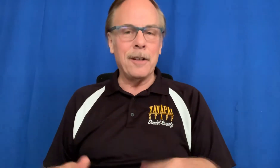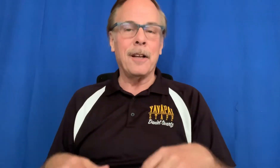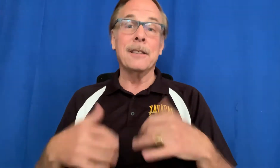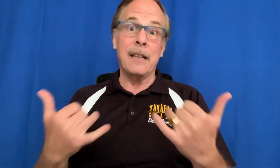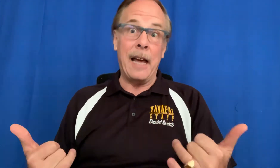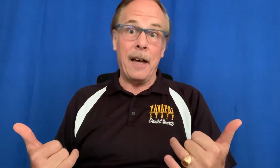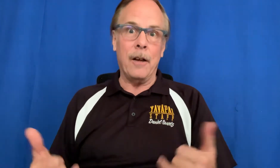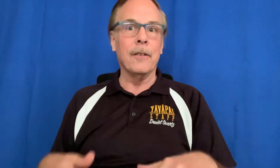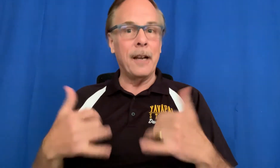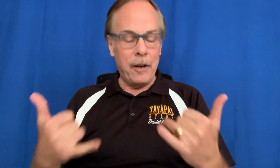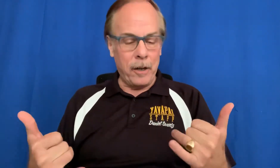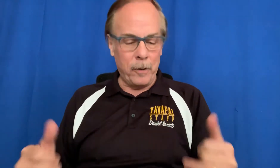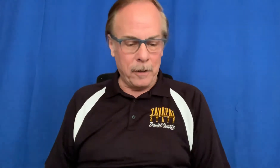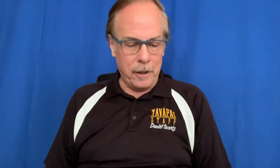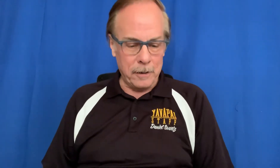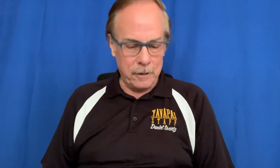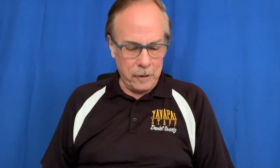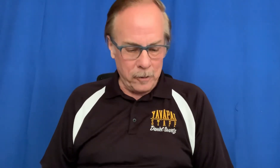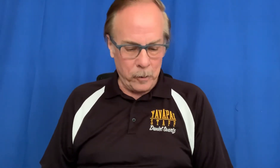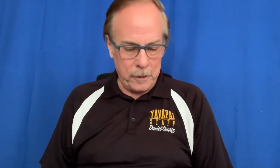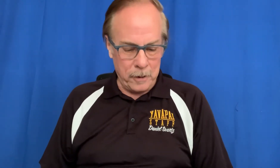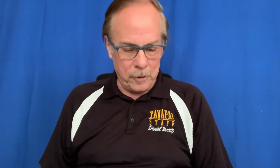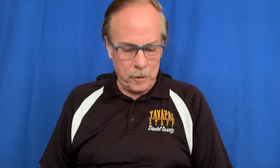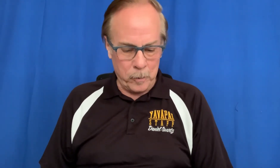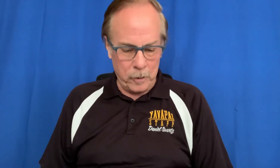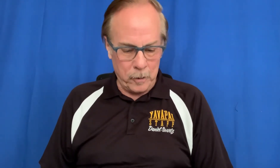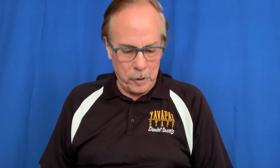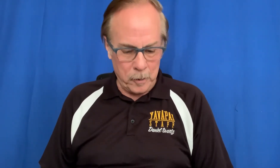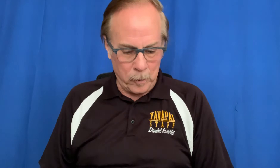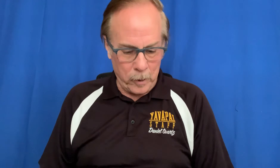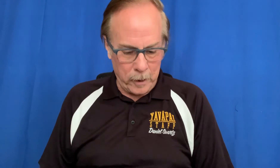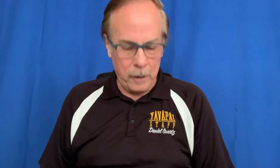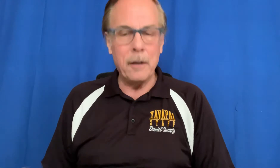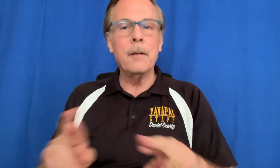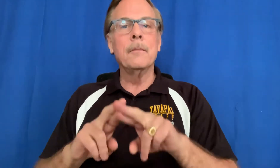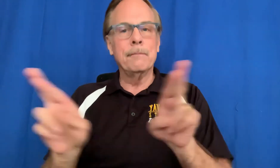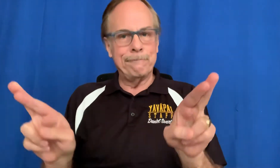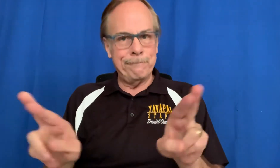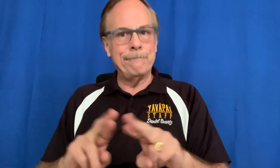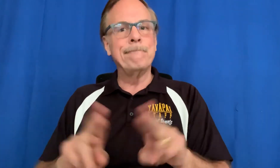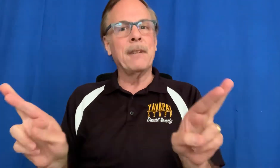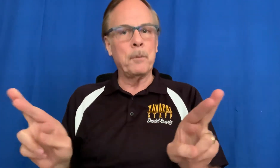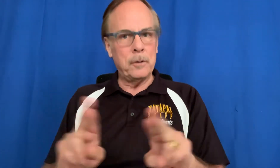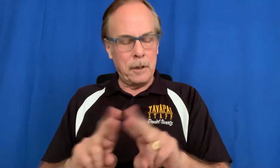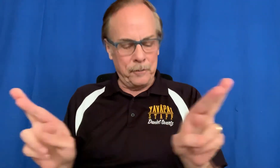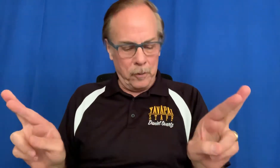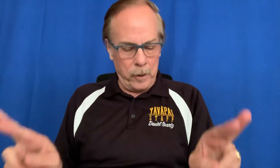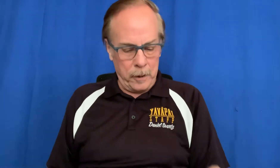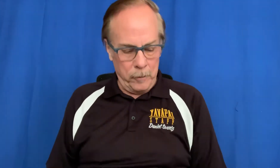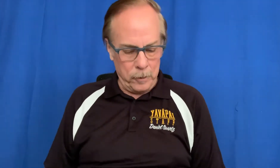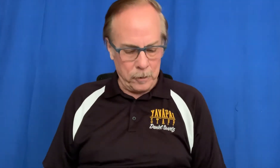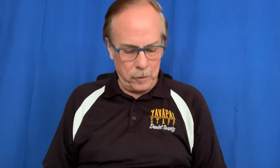realized, now I realized, other transitions when the cookies were ready. Remember, sign for ready. We just learned